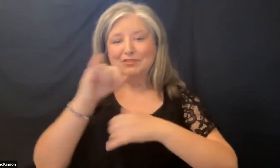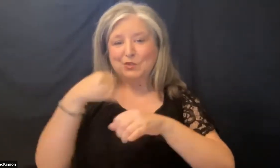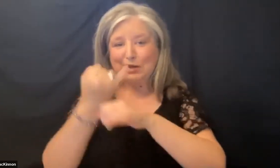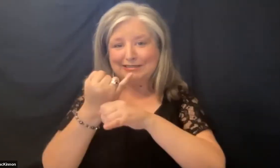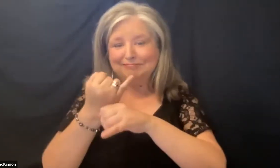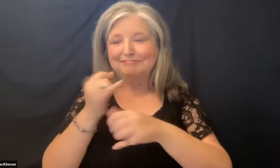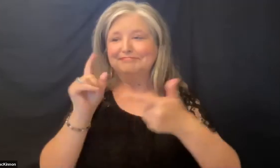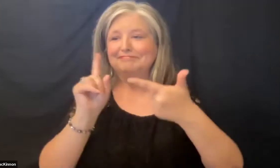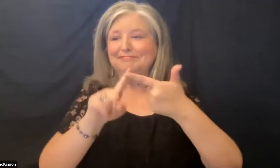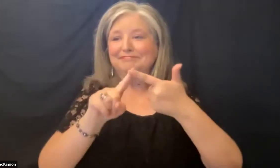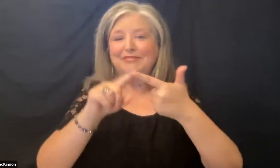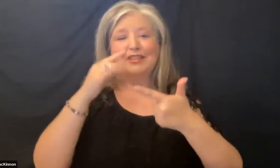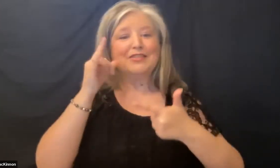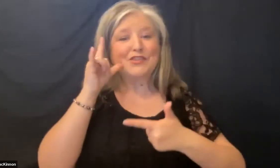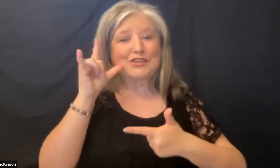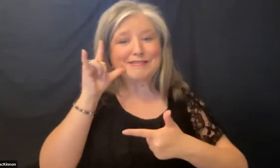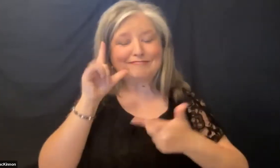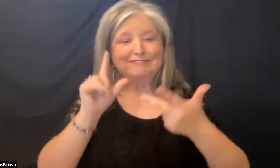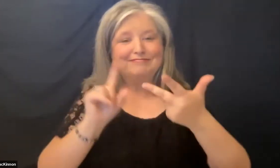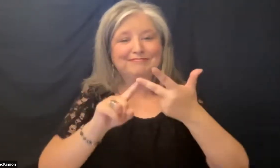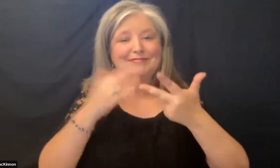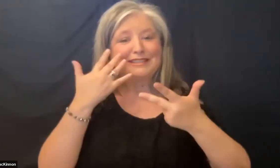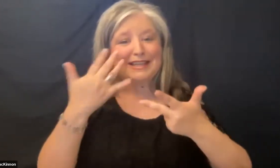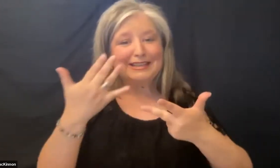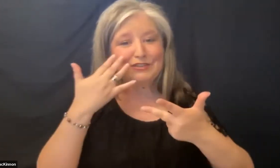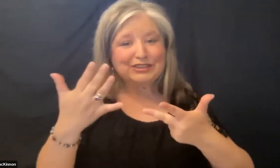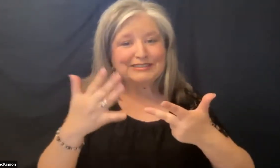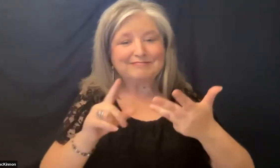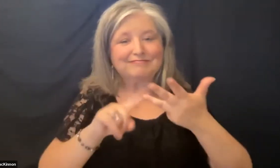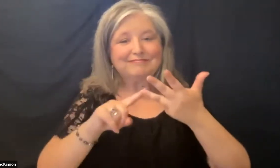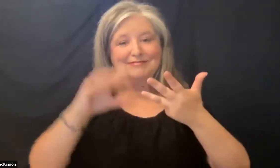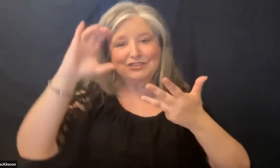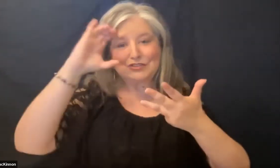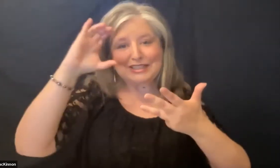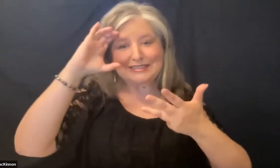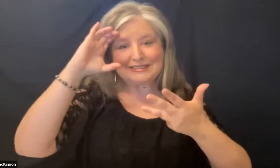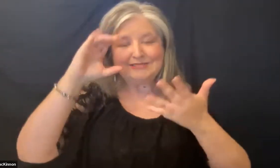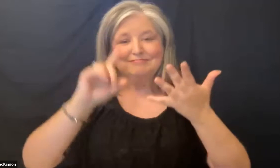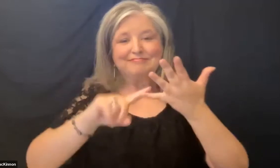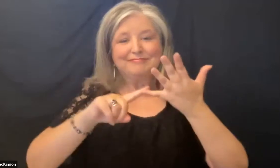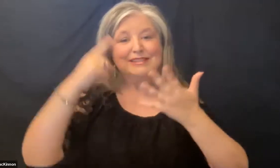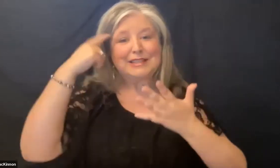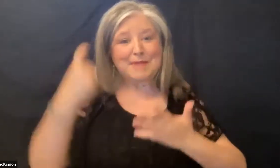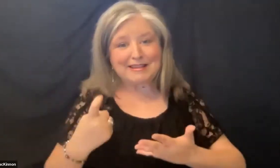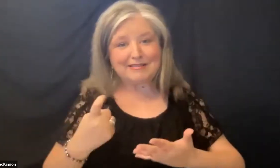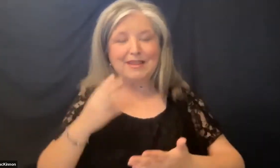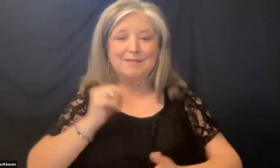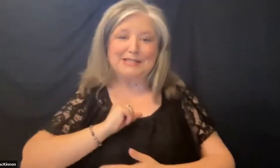We have performances tonight by Jordan, by Durga, Gaitri, Chris, and